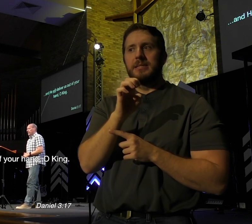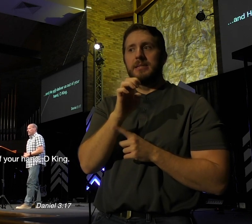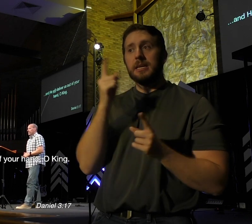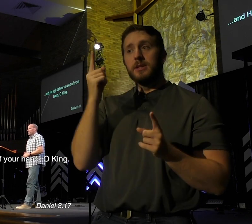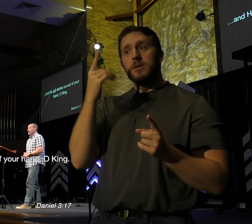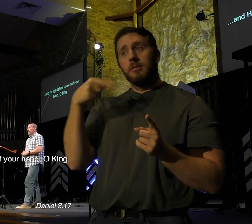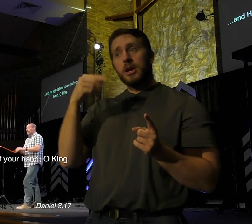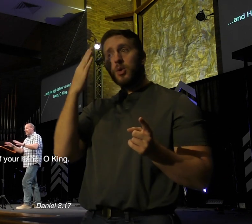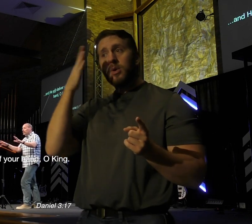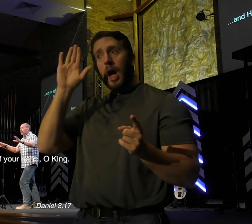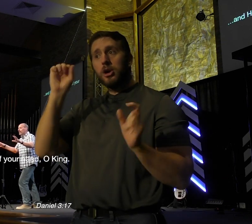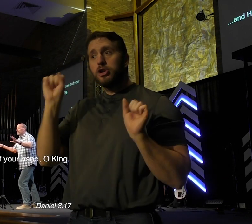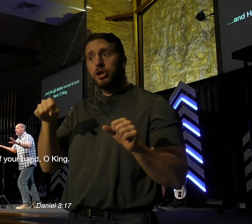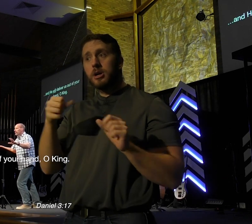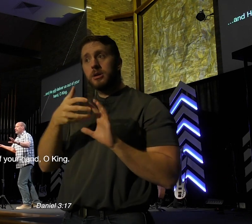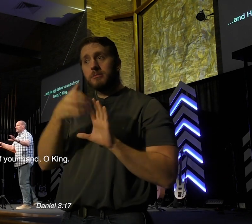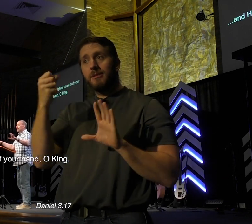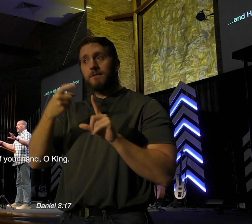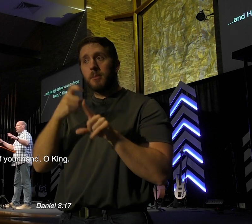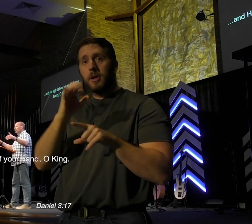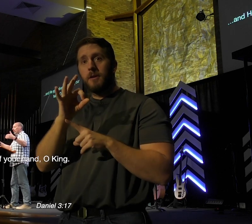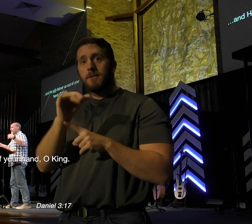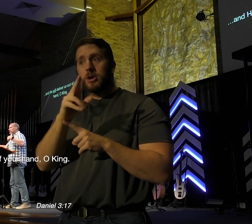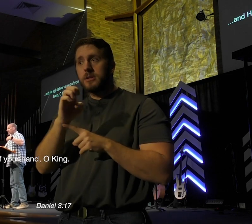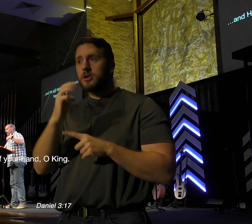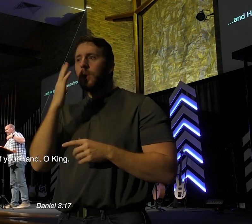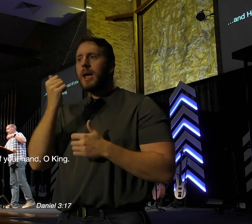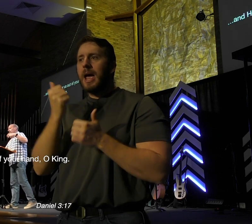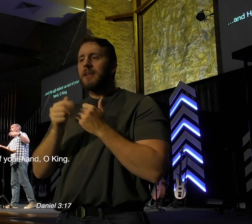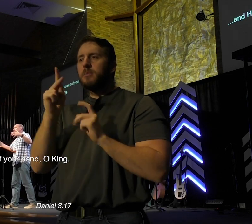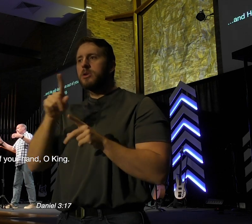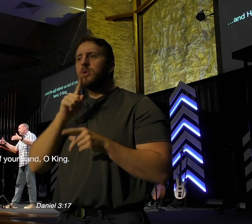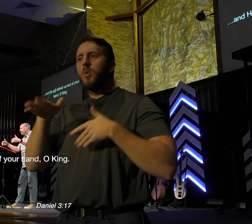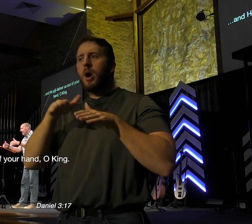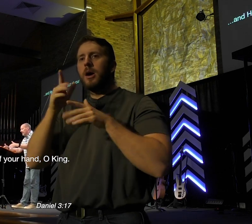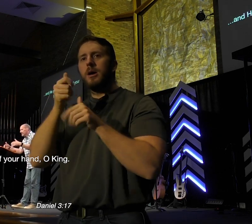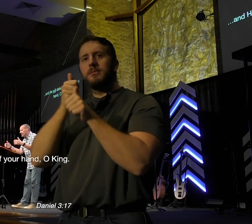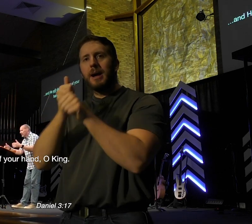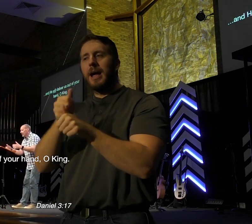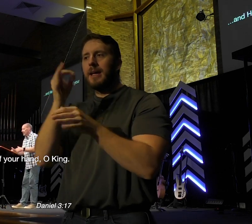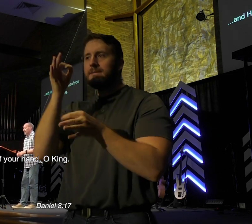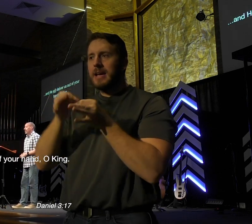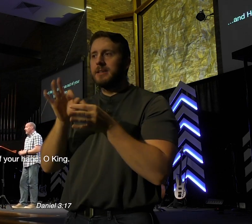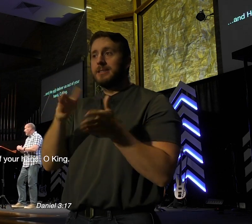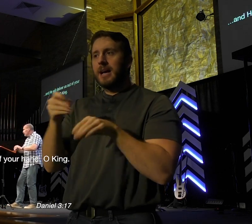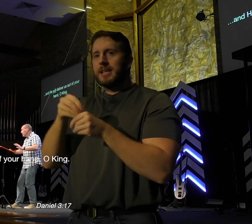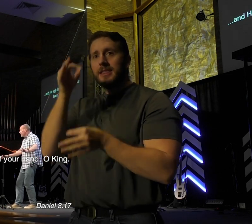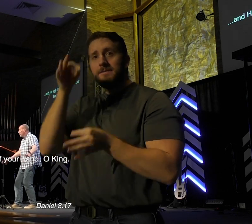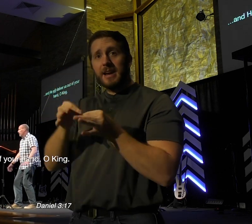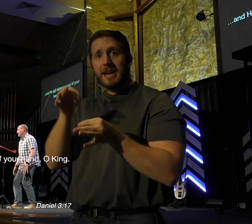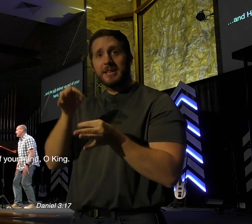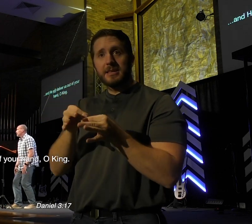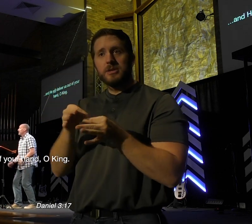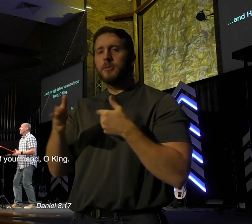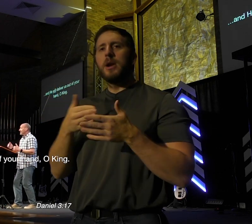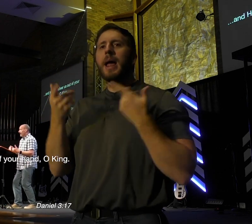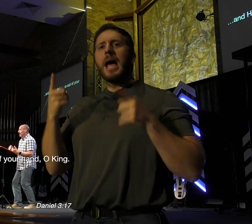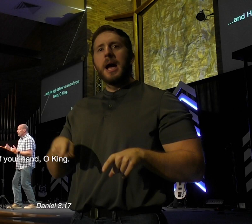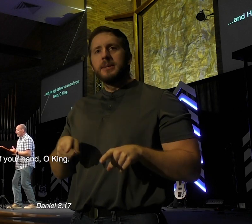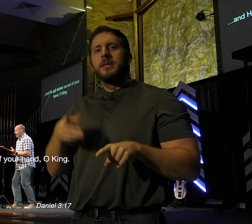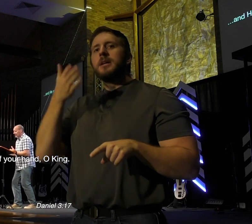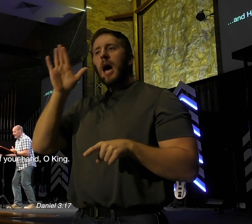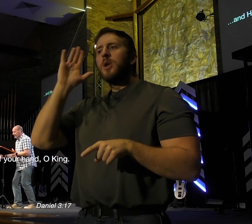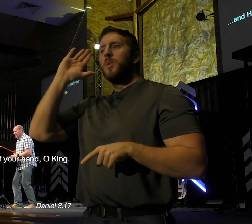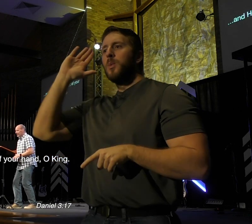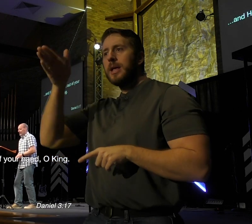that. They knew what every person who walks by faith, every person who dies in the faith, that no matter what, guess what?